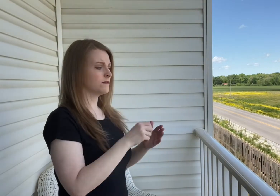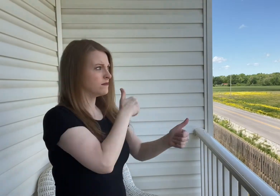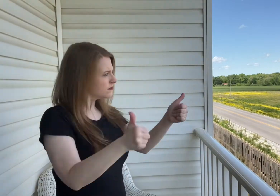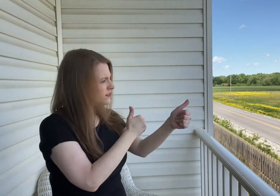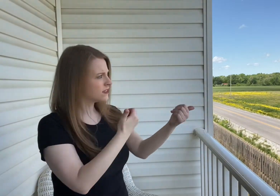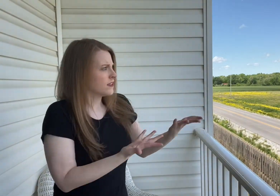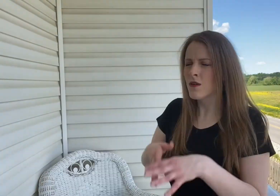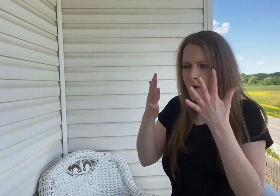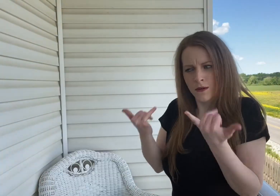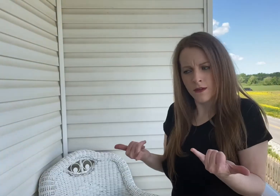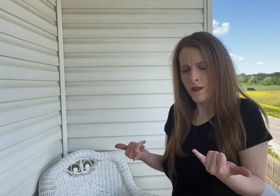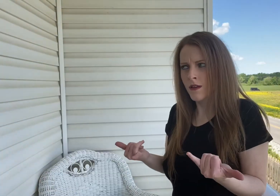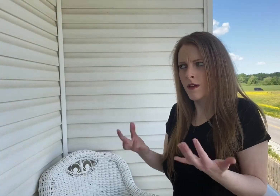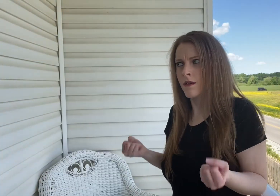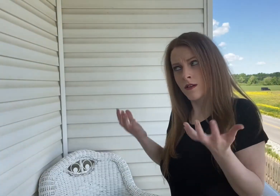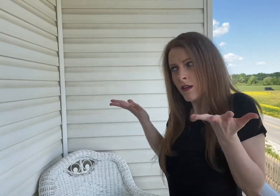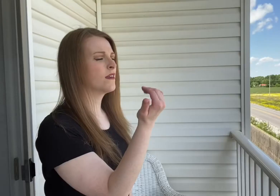people following. Well, how many does it have now?